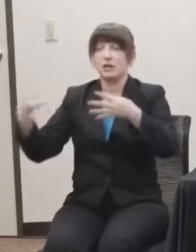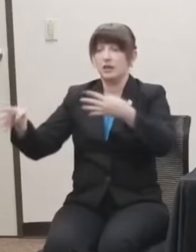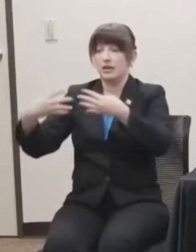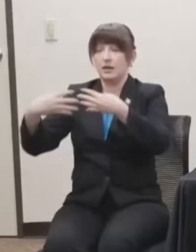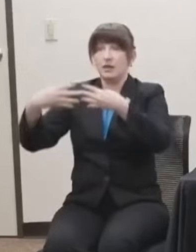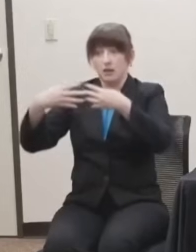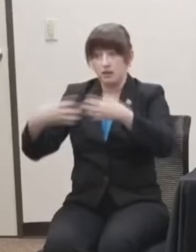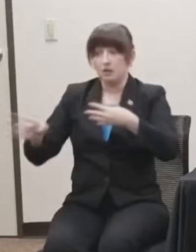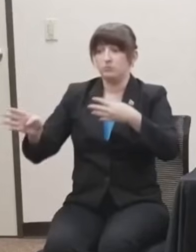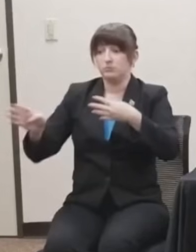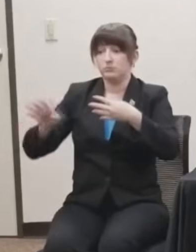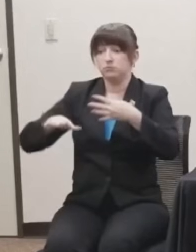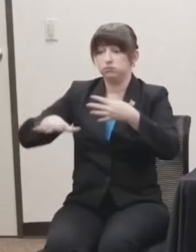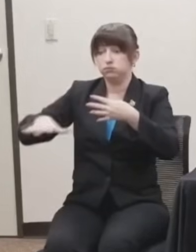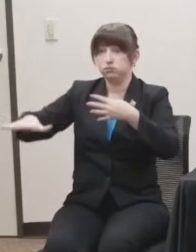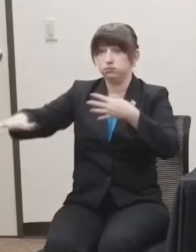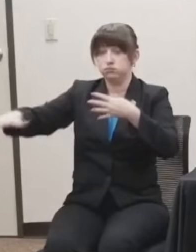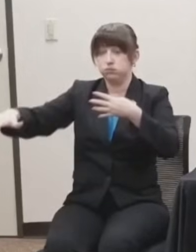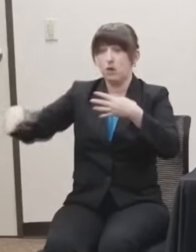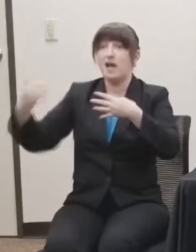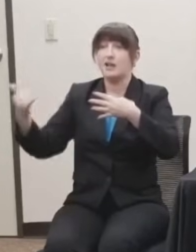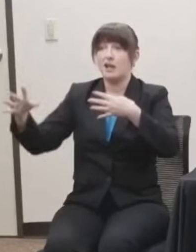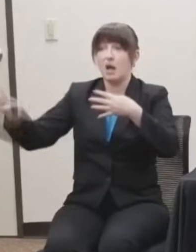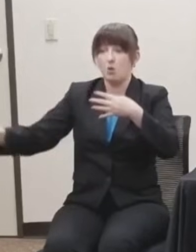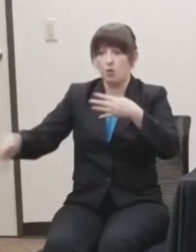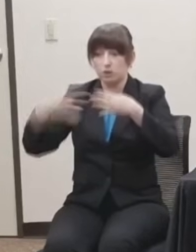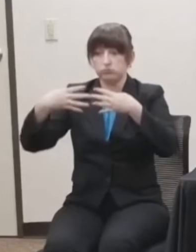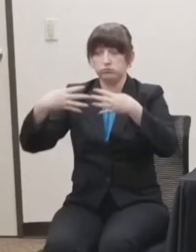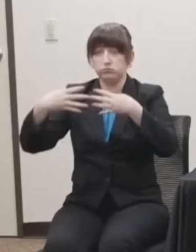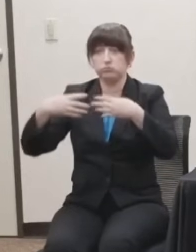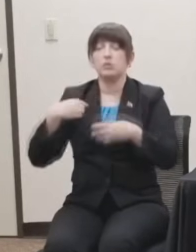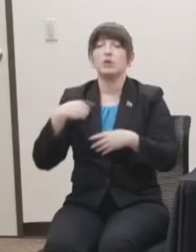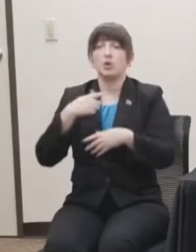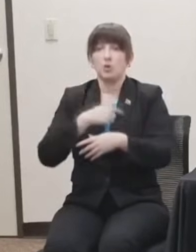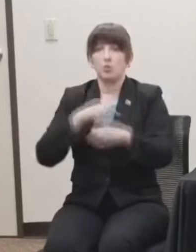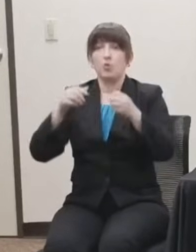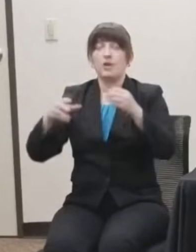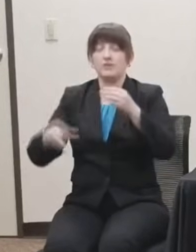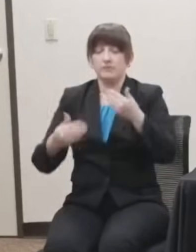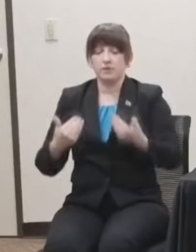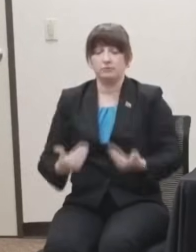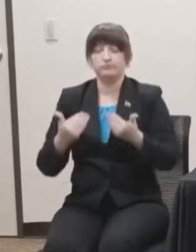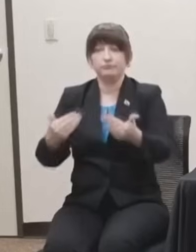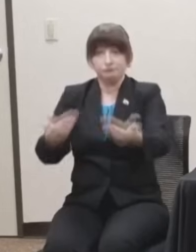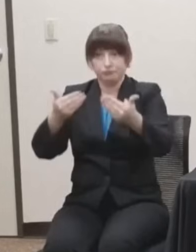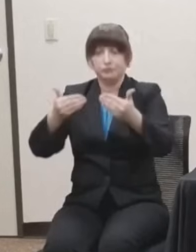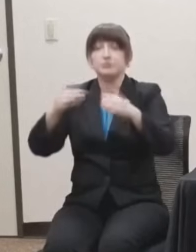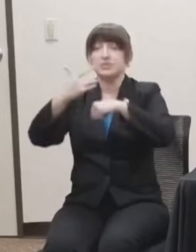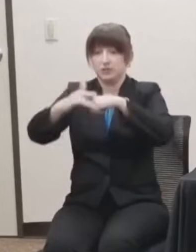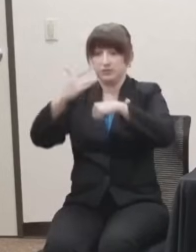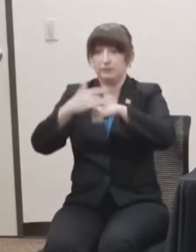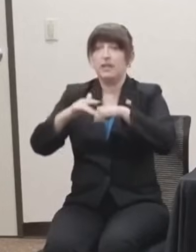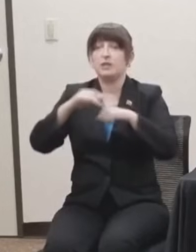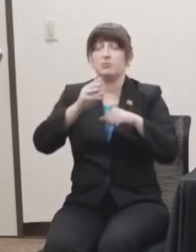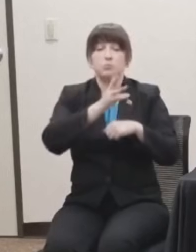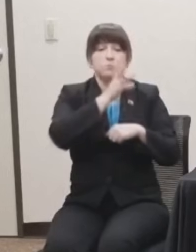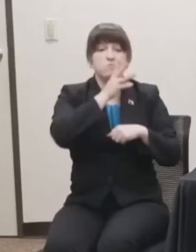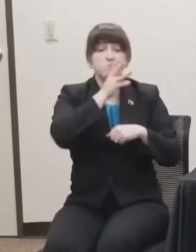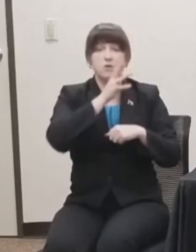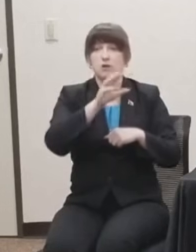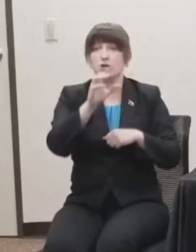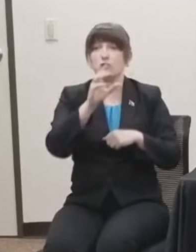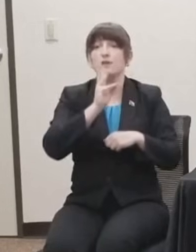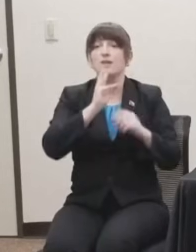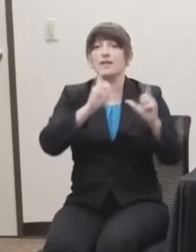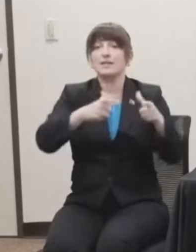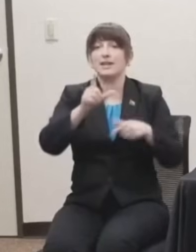now. We're ready just in case we need to. We've added more than 350,000 acre feet to the height of the lakes in Buchanan and Lake Travis. We're 67%